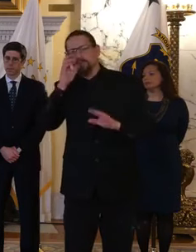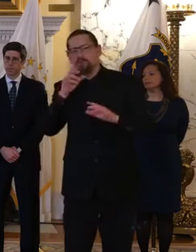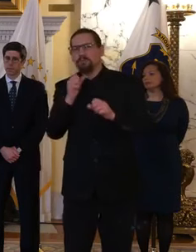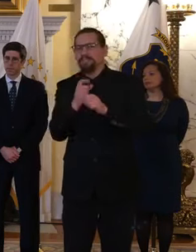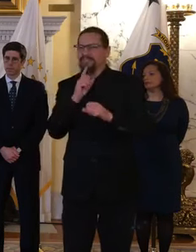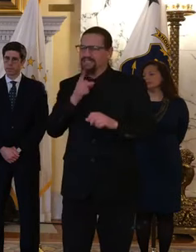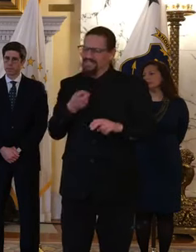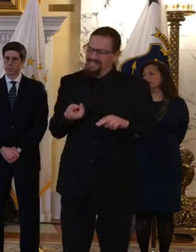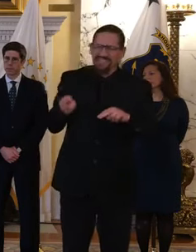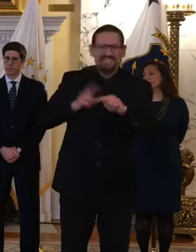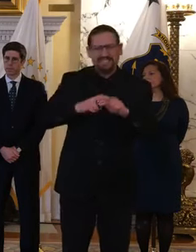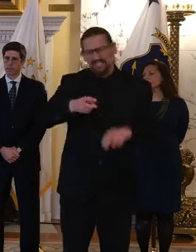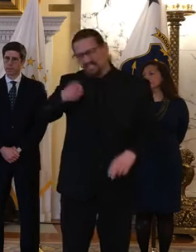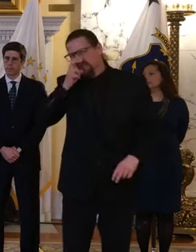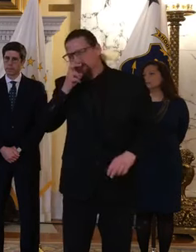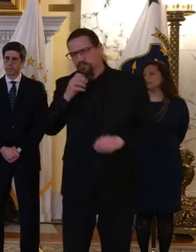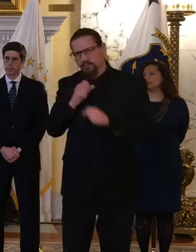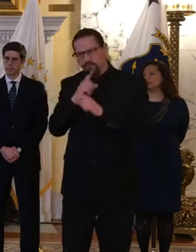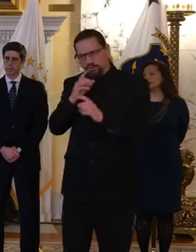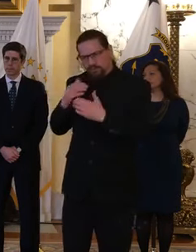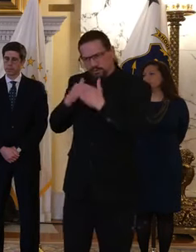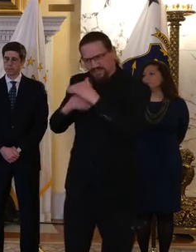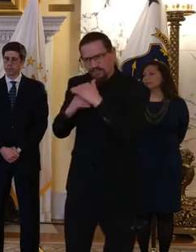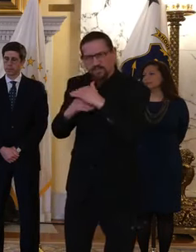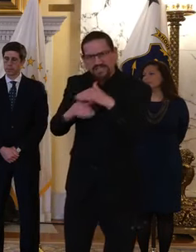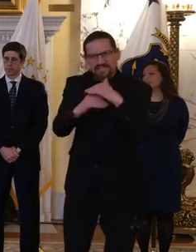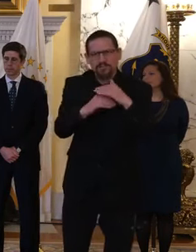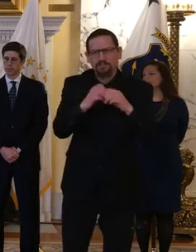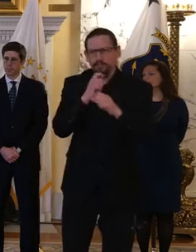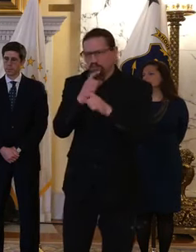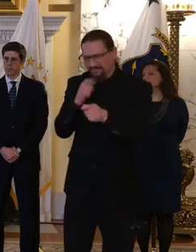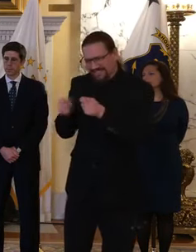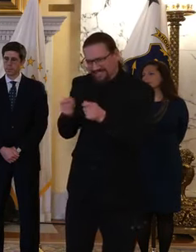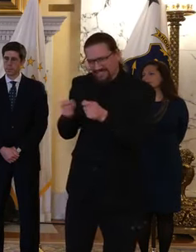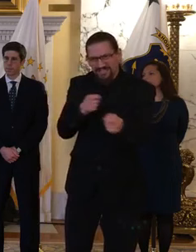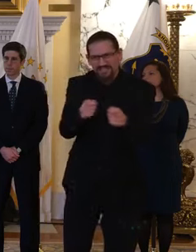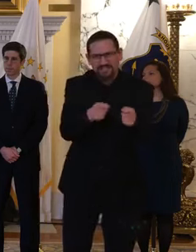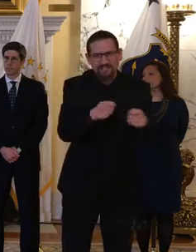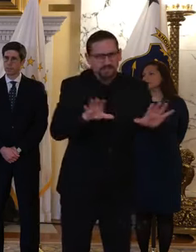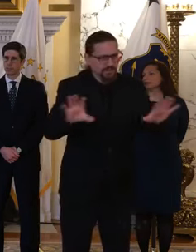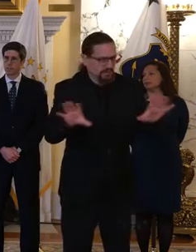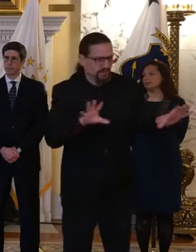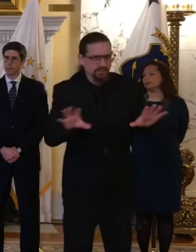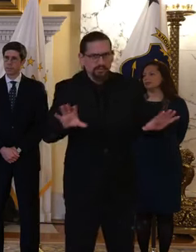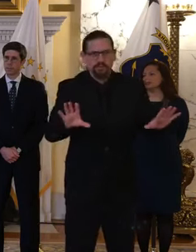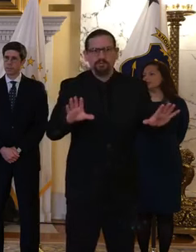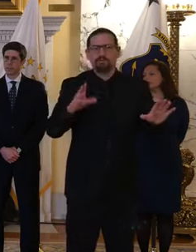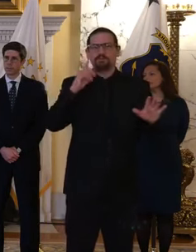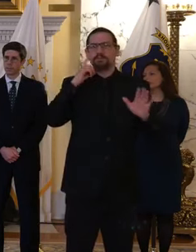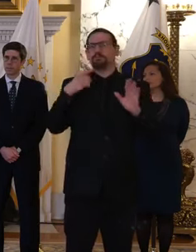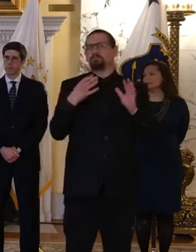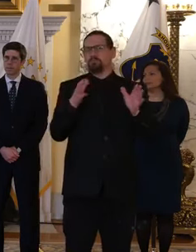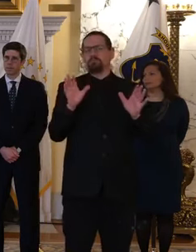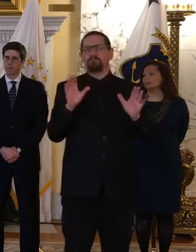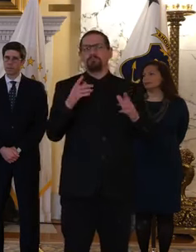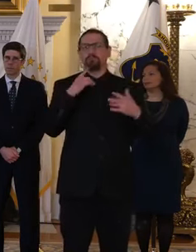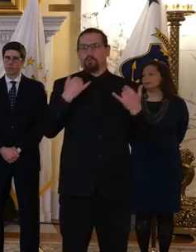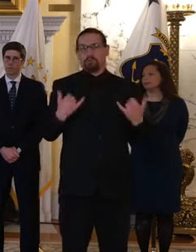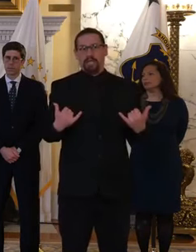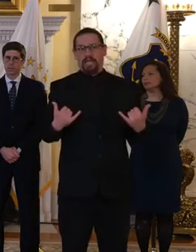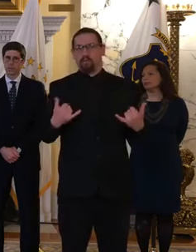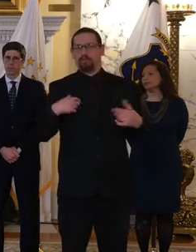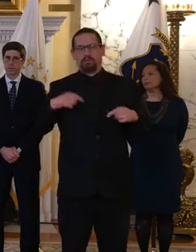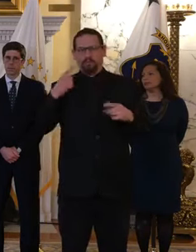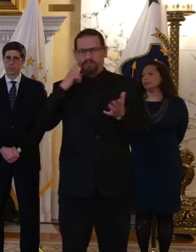facilities. For example, we are looking at the discharge process when someone goes from a